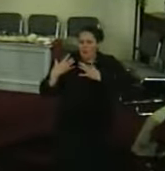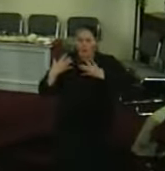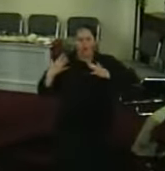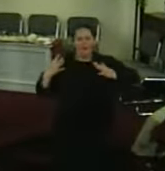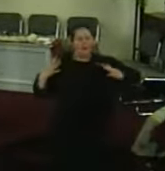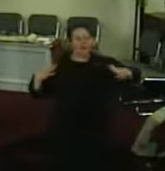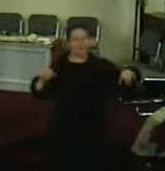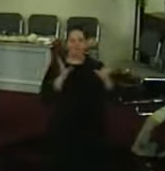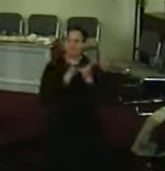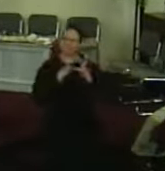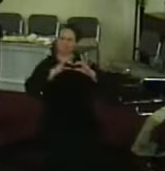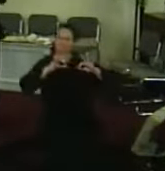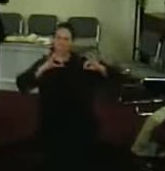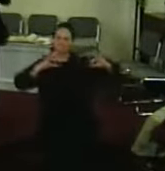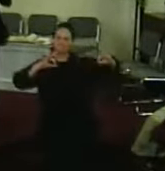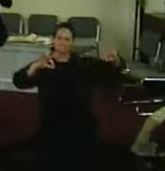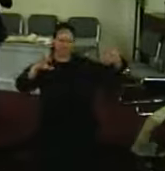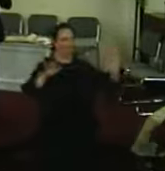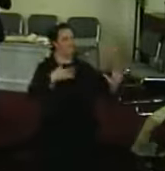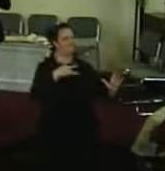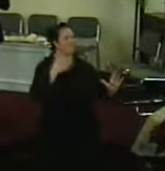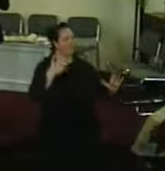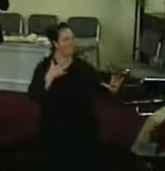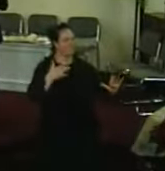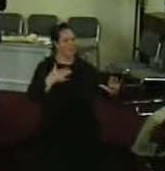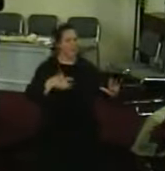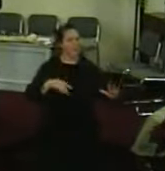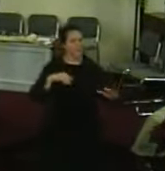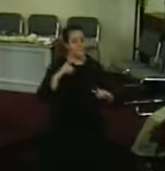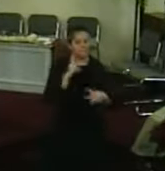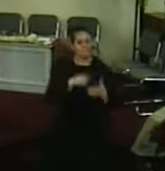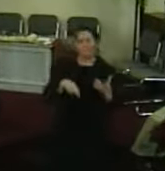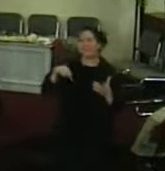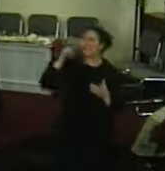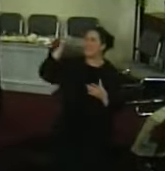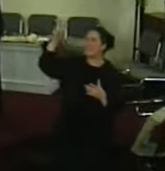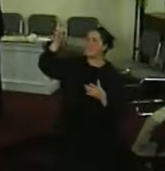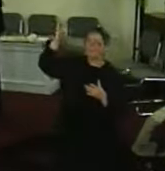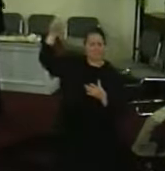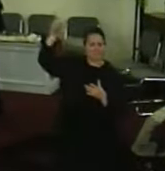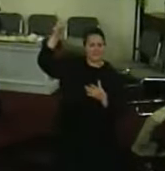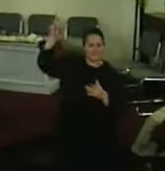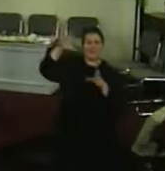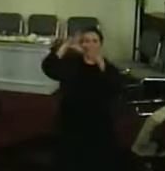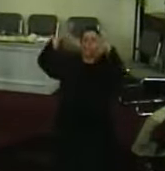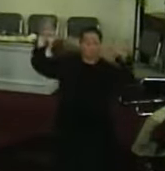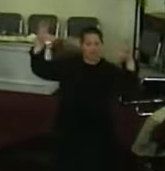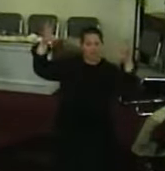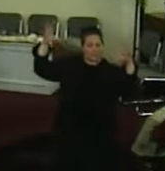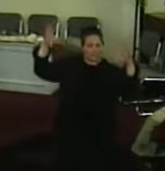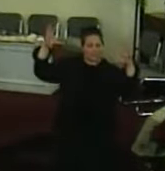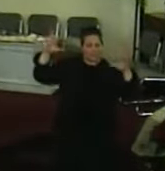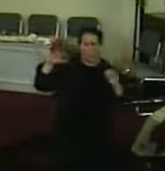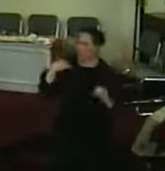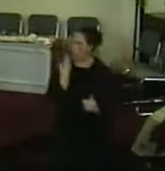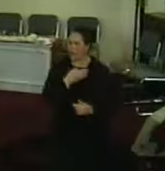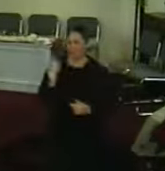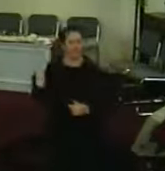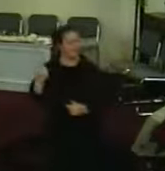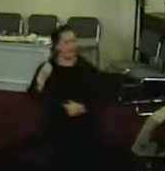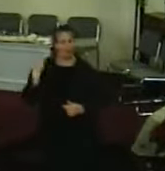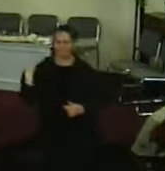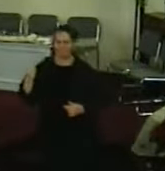we're reminded we've got a God. We're not here alone.